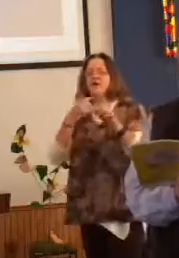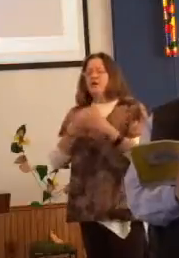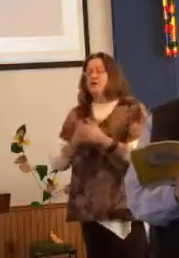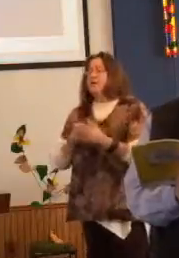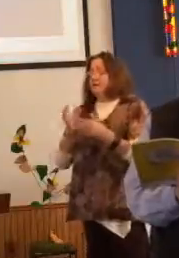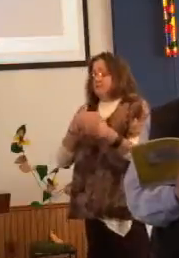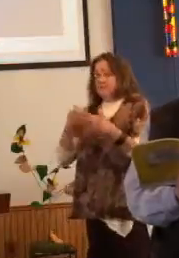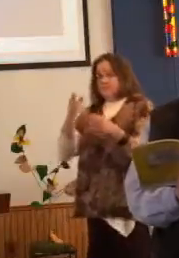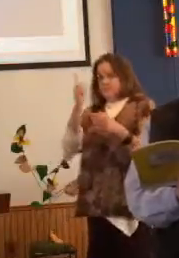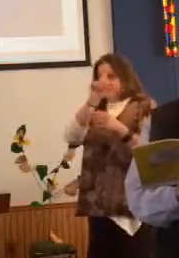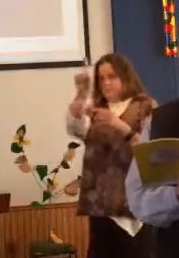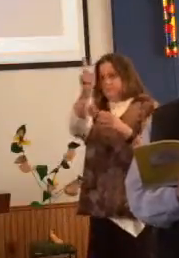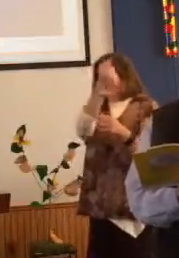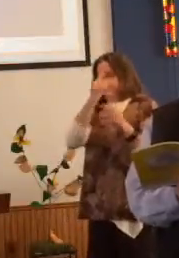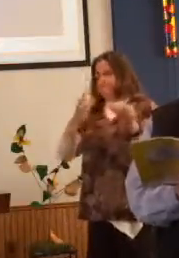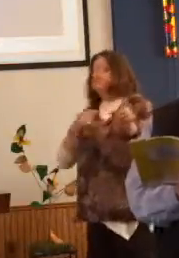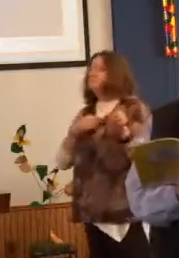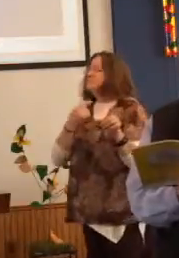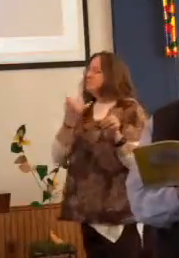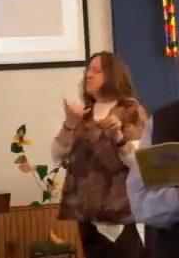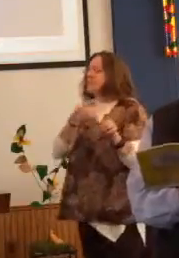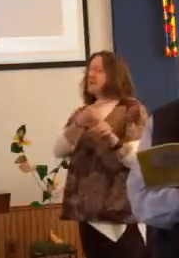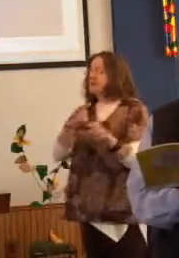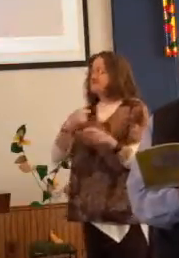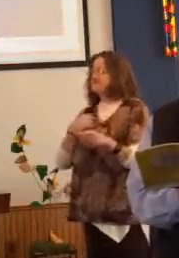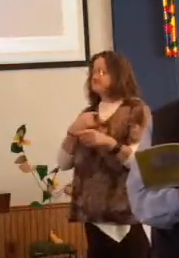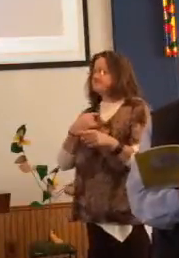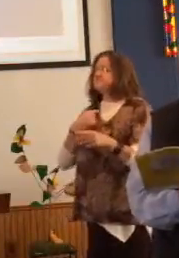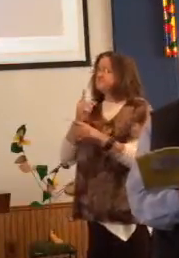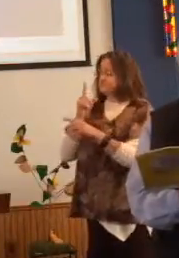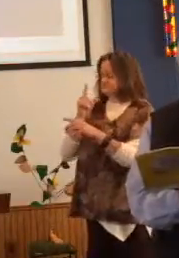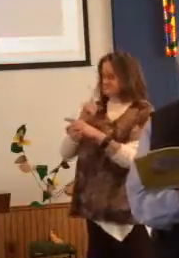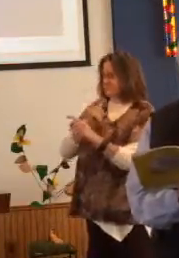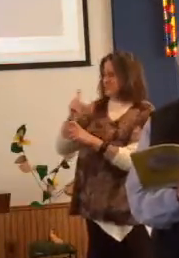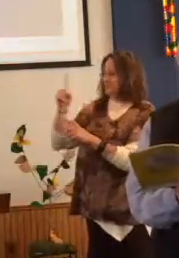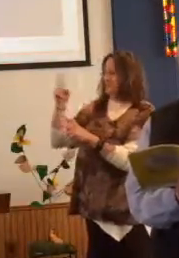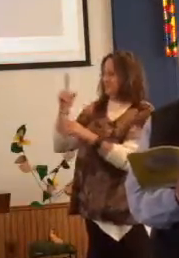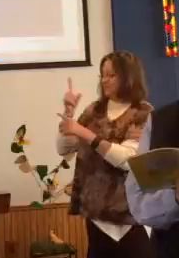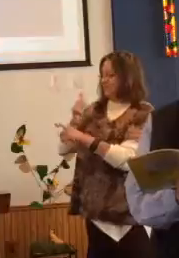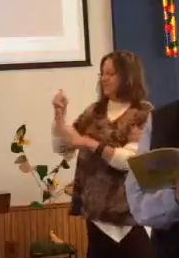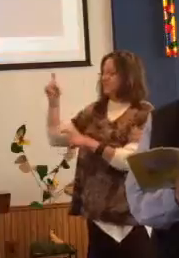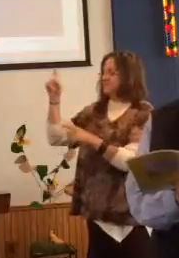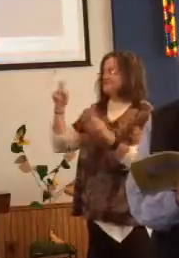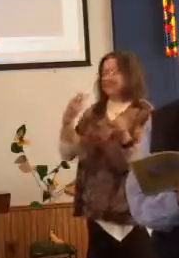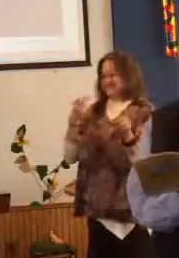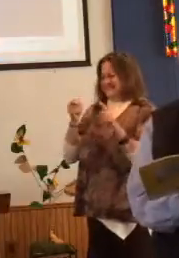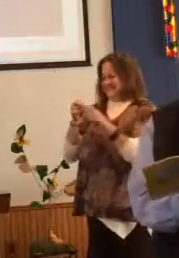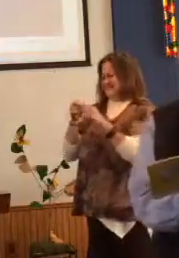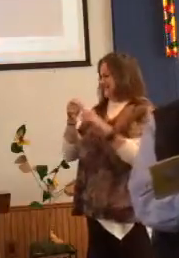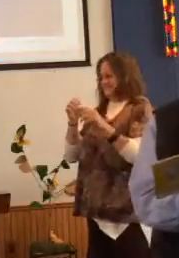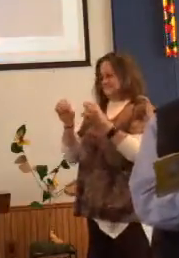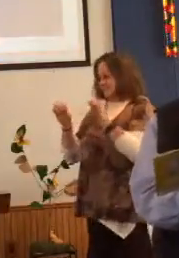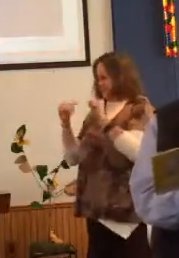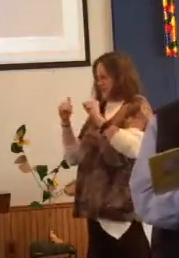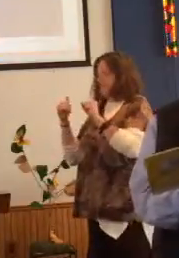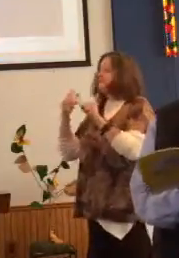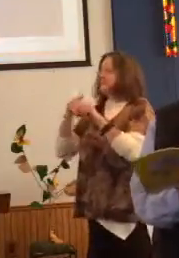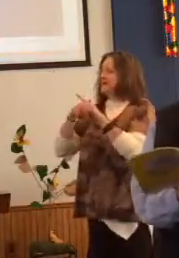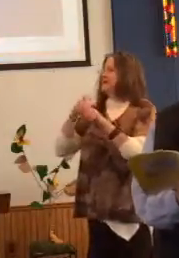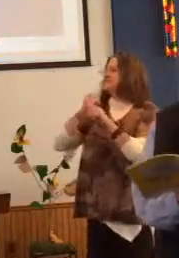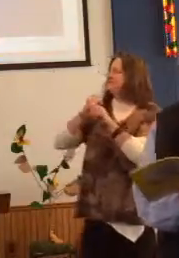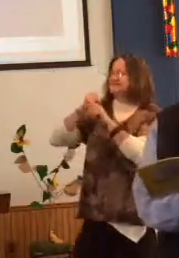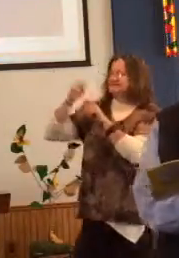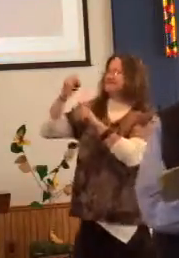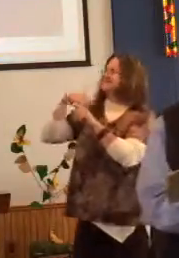He turned around and began down the pillar. This time he didn't curl up. He stretched out